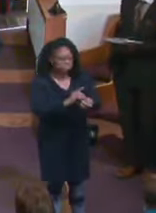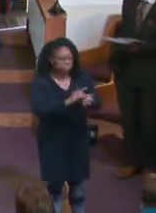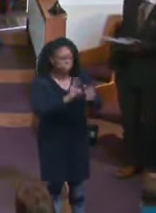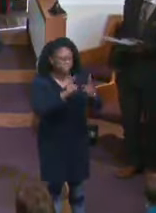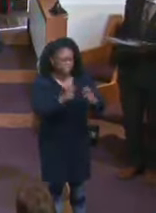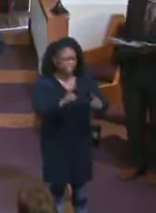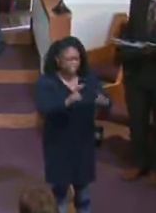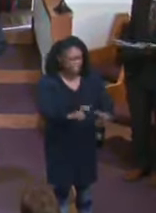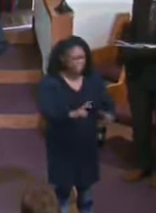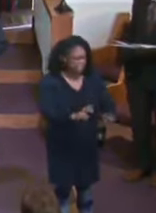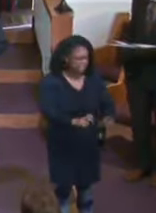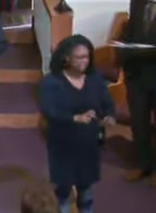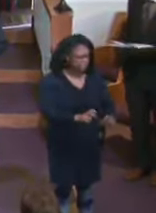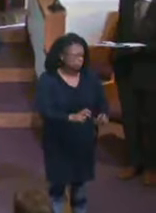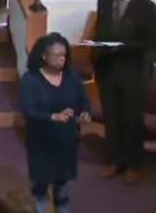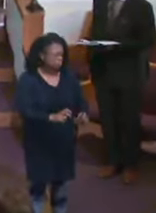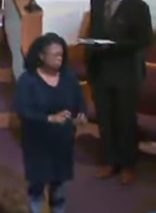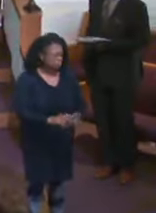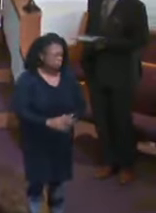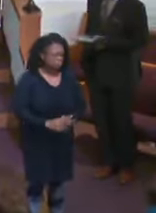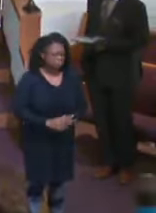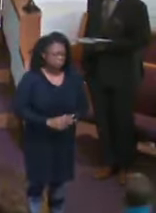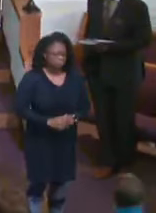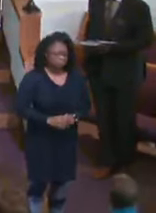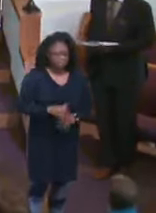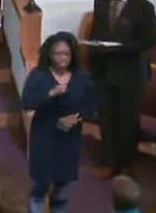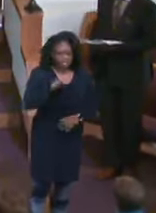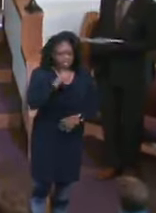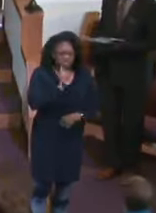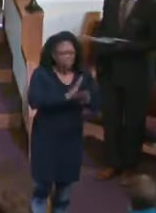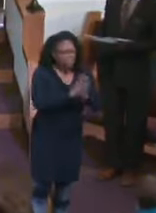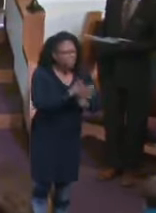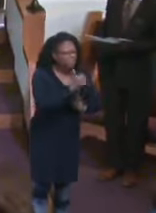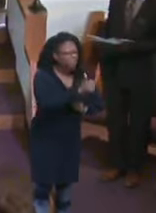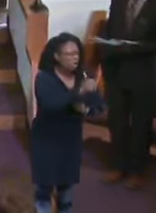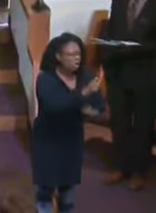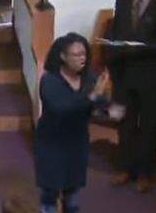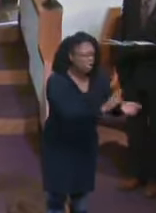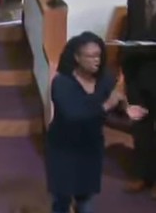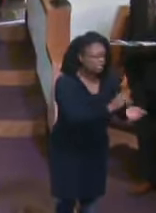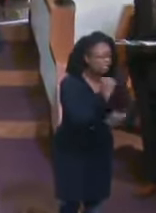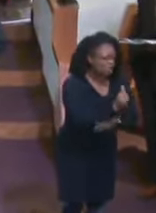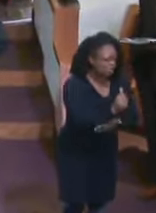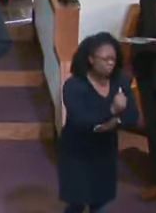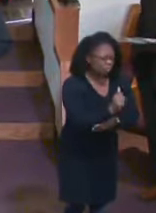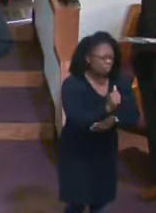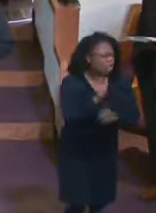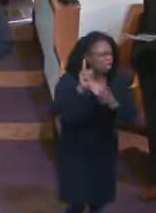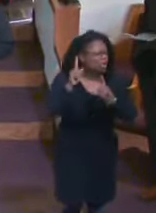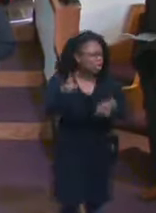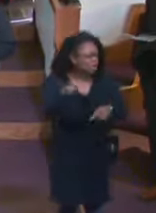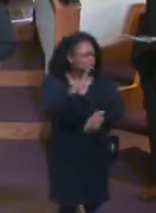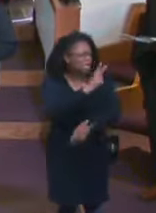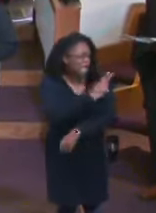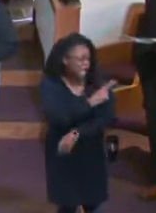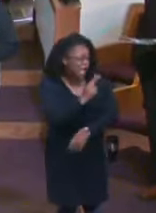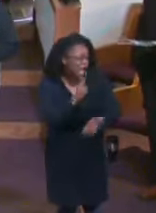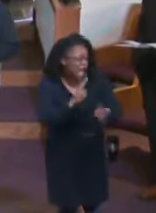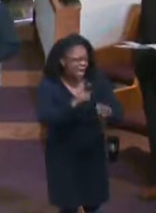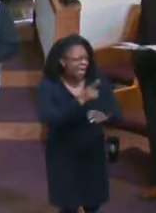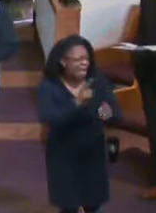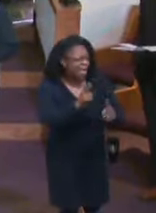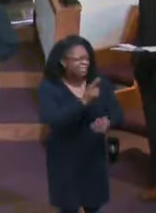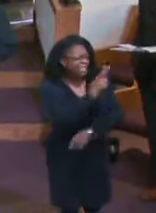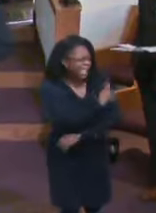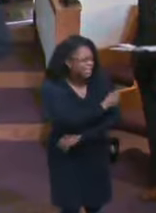medical license, amen. Don't be your own doctor, amen. Get checked out, amen, amen. You know your